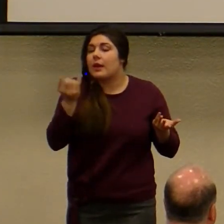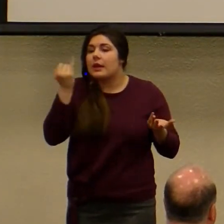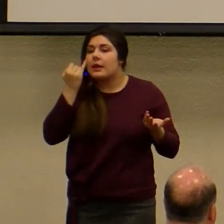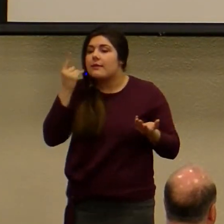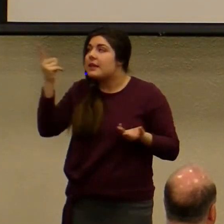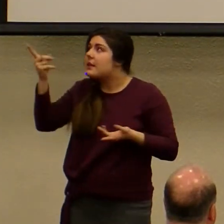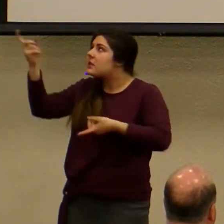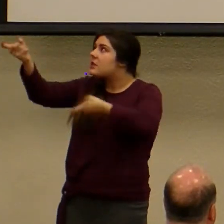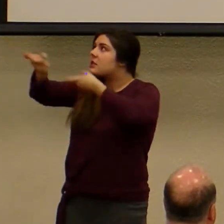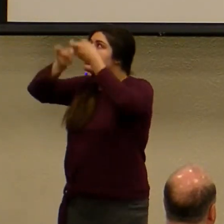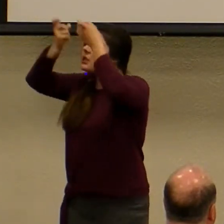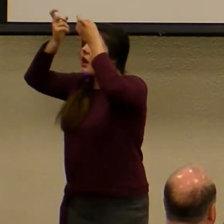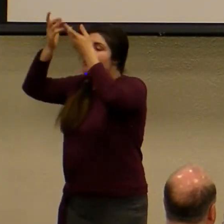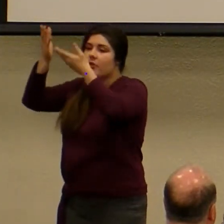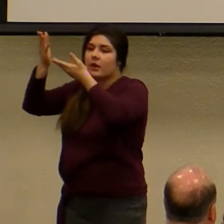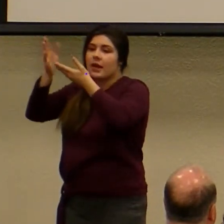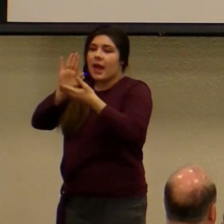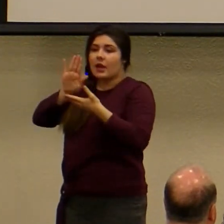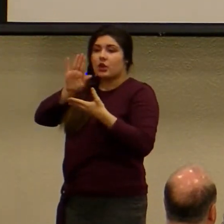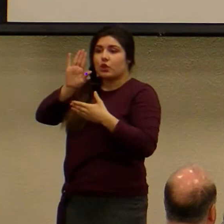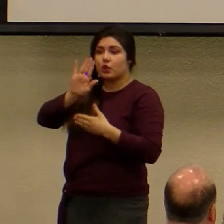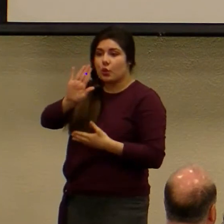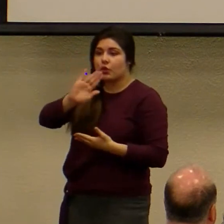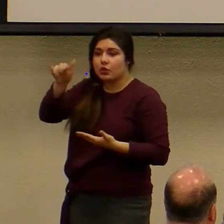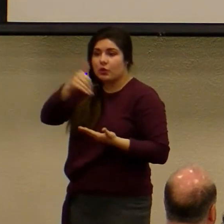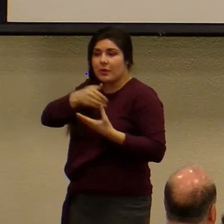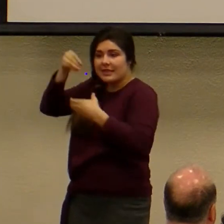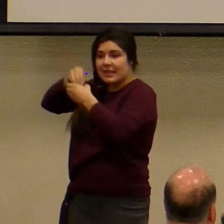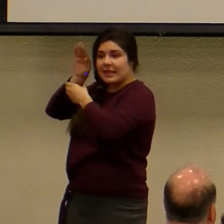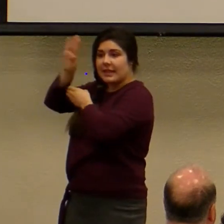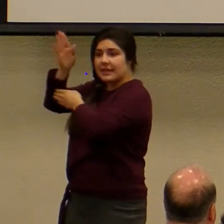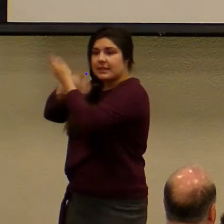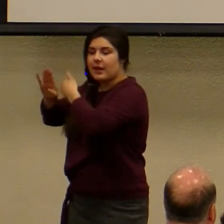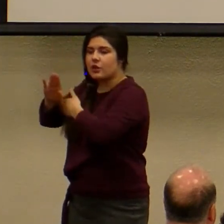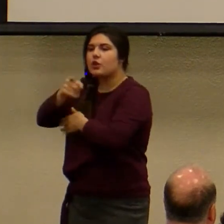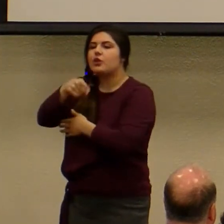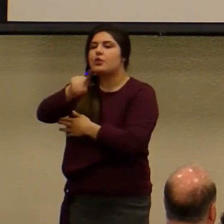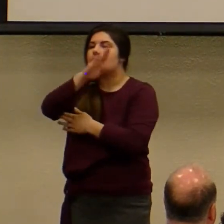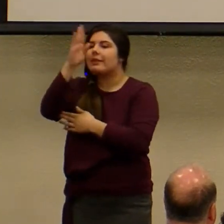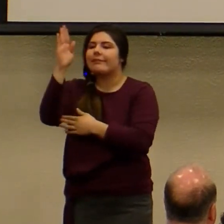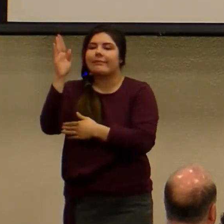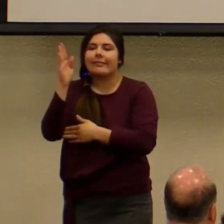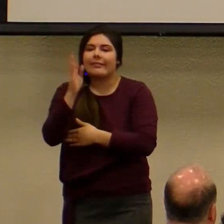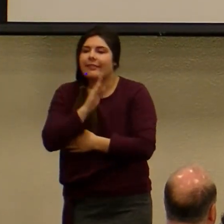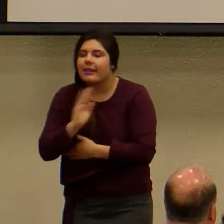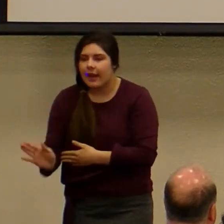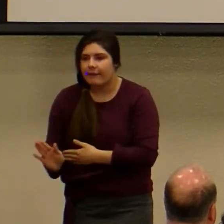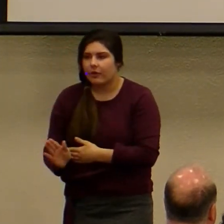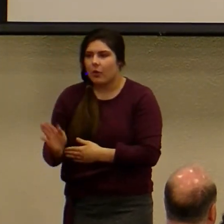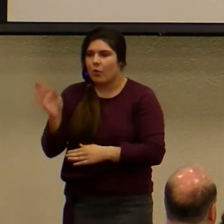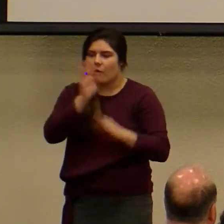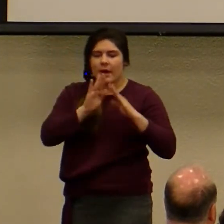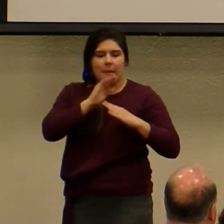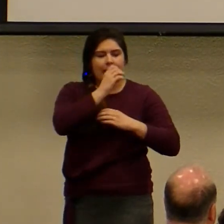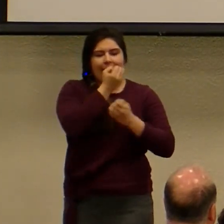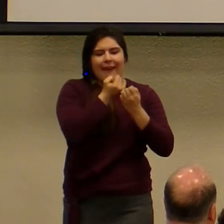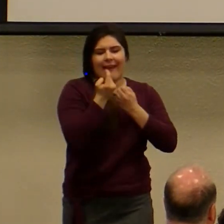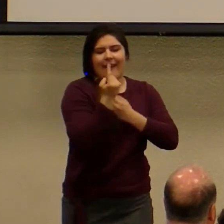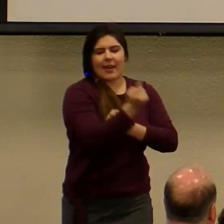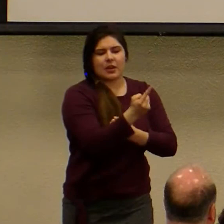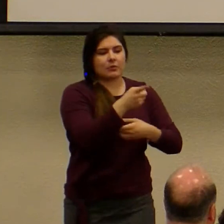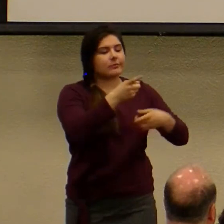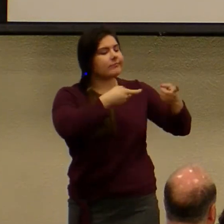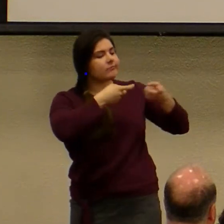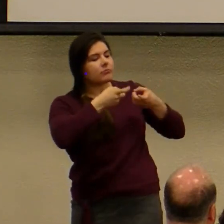sovereign and your soul is in his hands, you should never at all worry about anybody that you deal